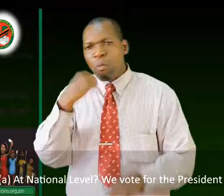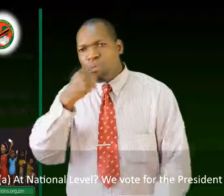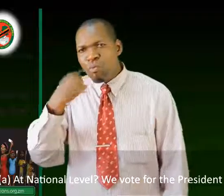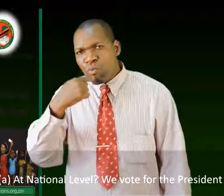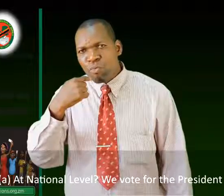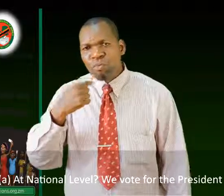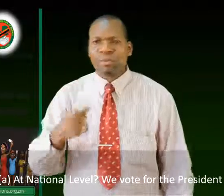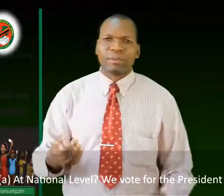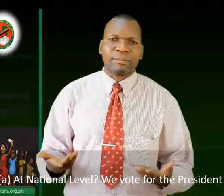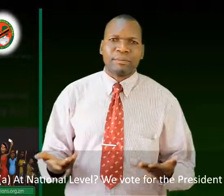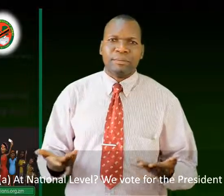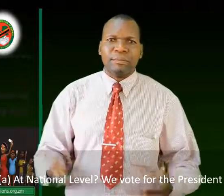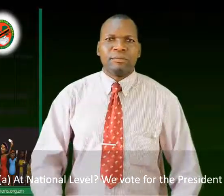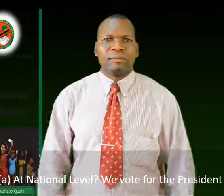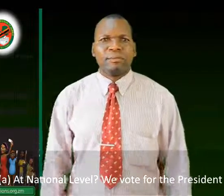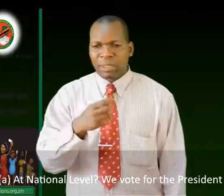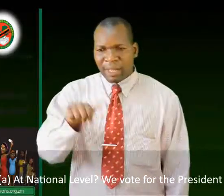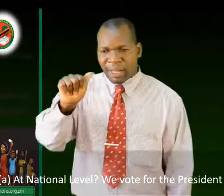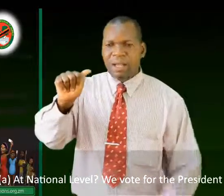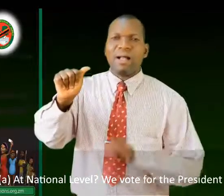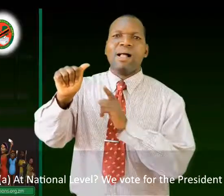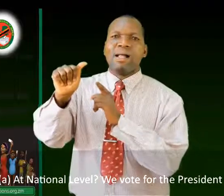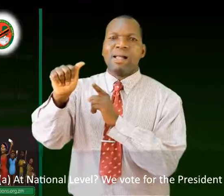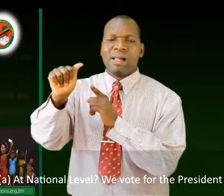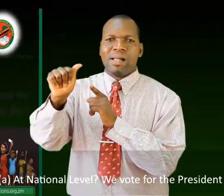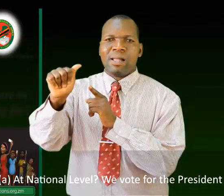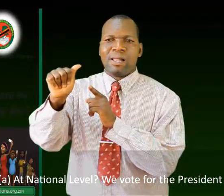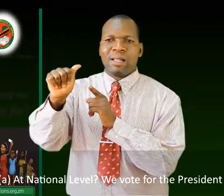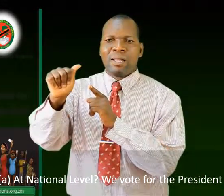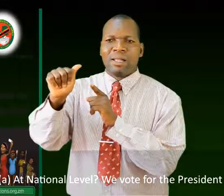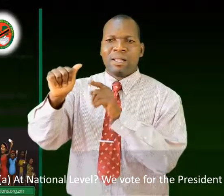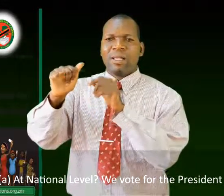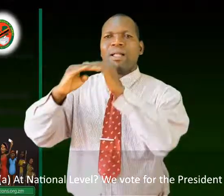A. At national level, we vote for the president.